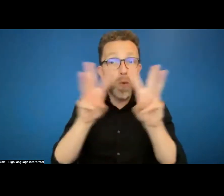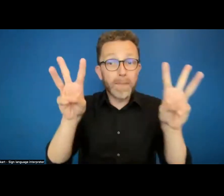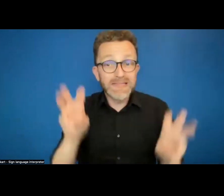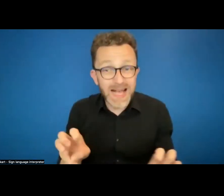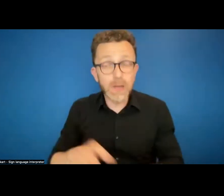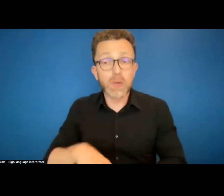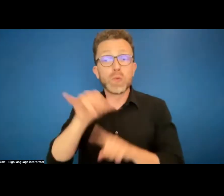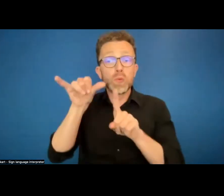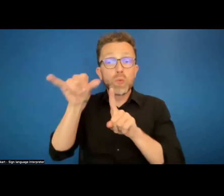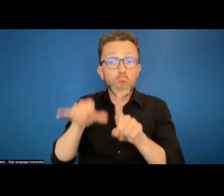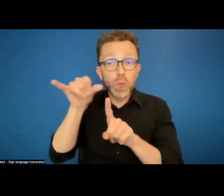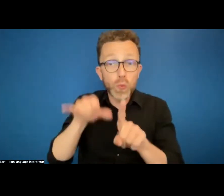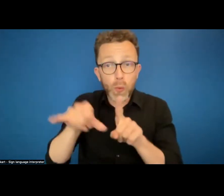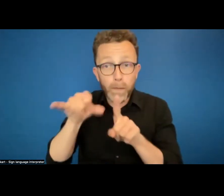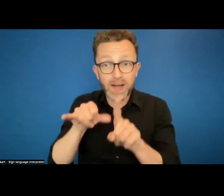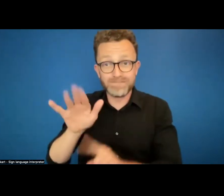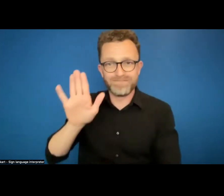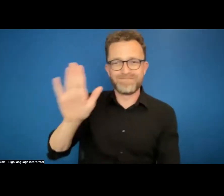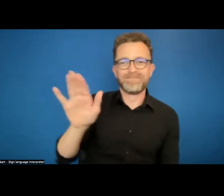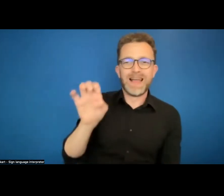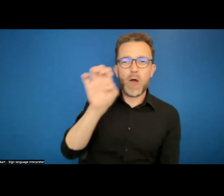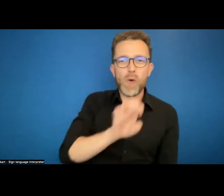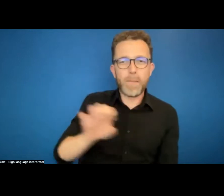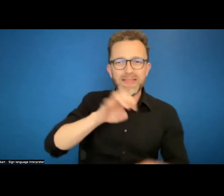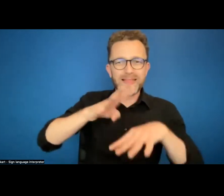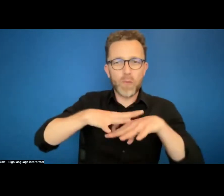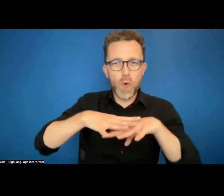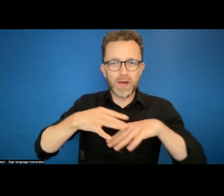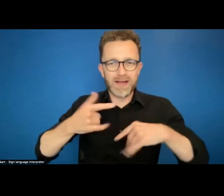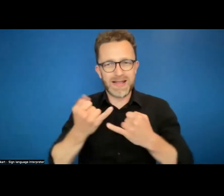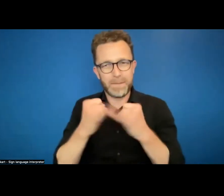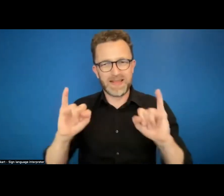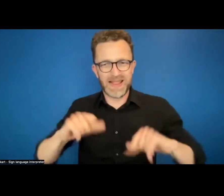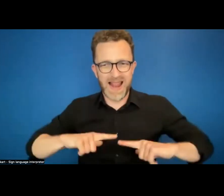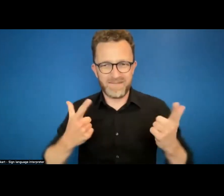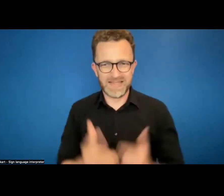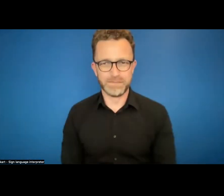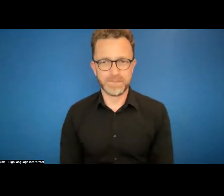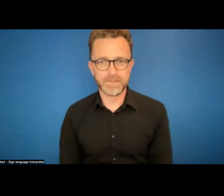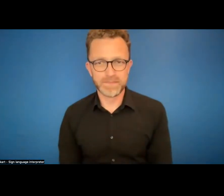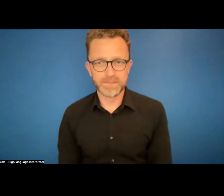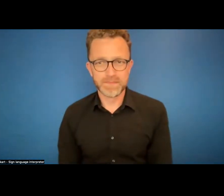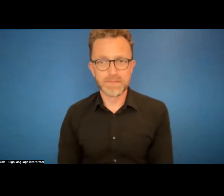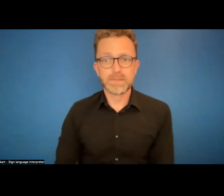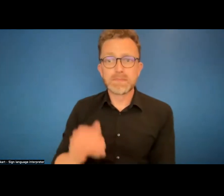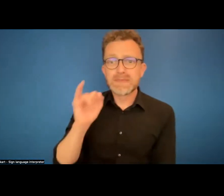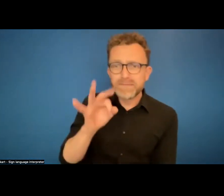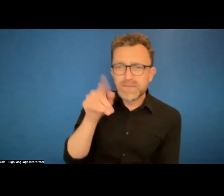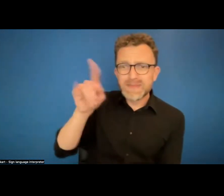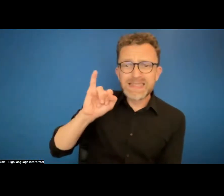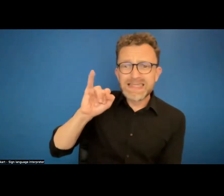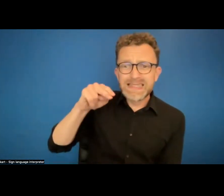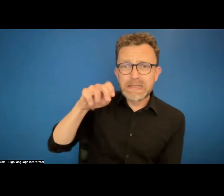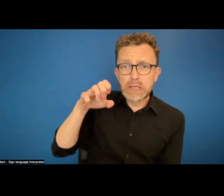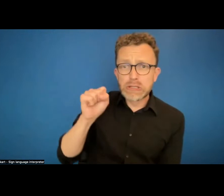EU countries to keep children in the institutions. Calls for more institutions in the EU and for